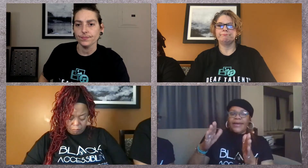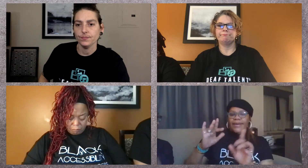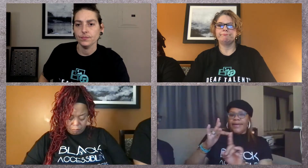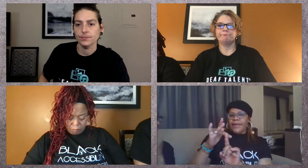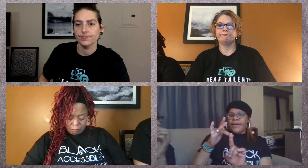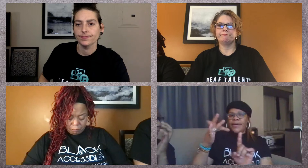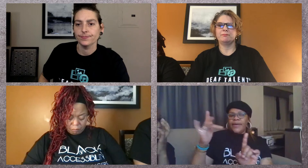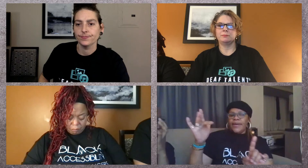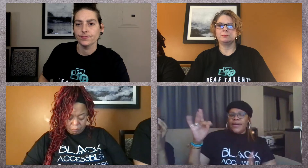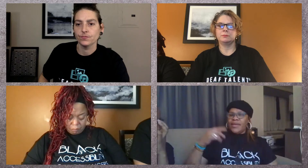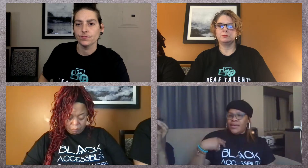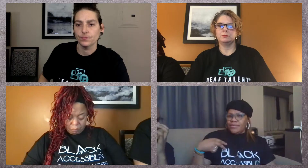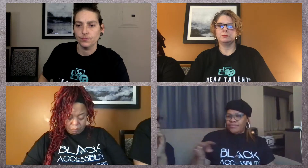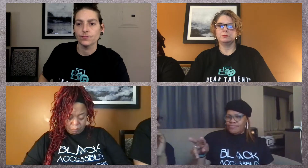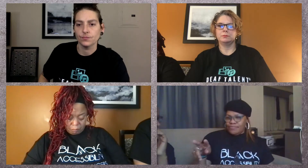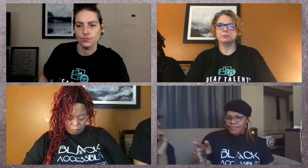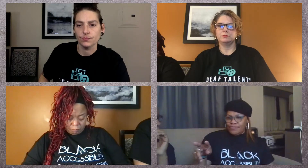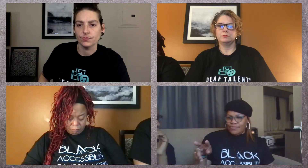it